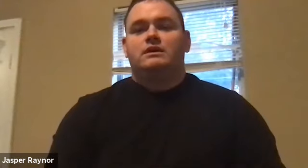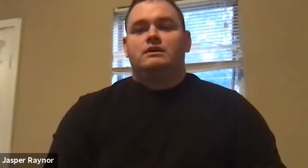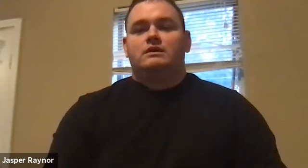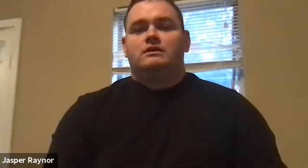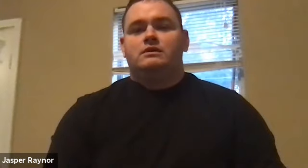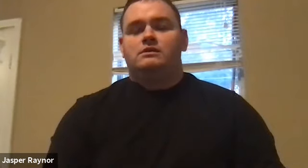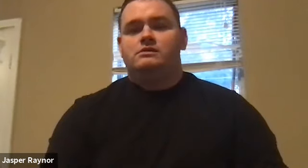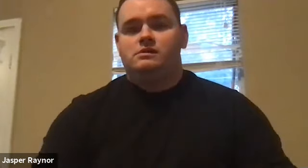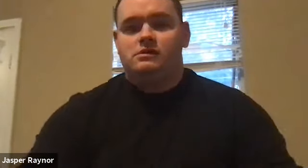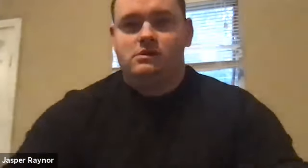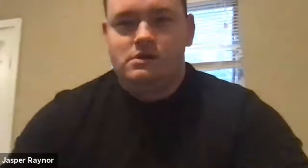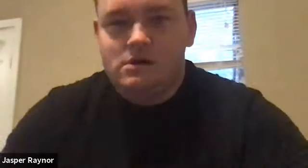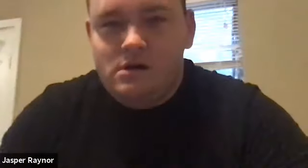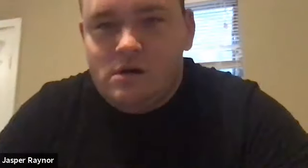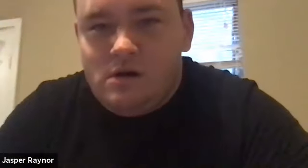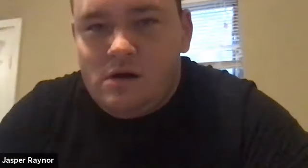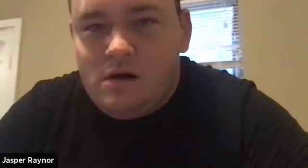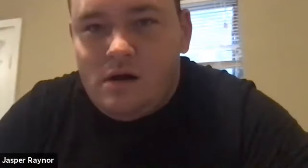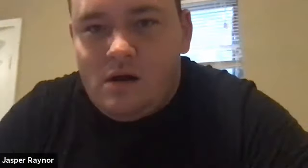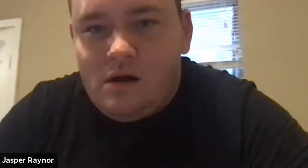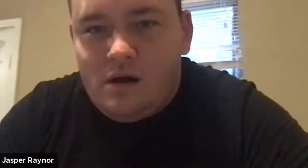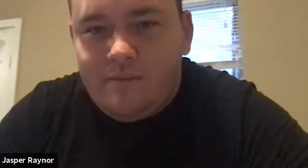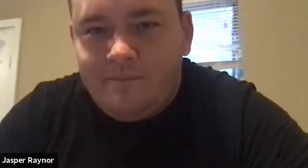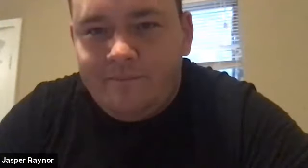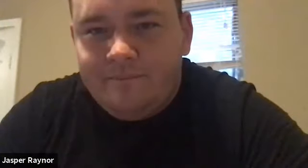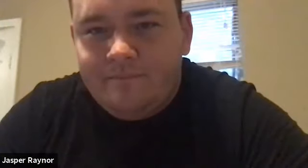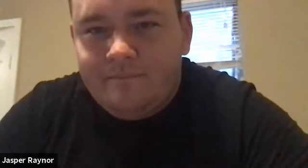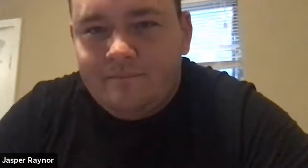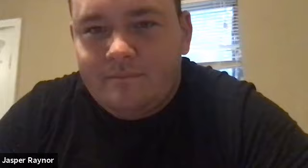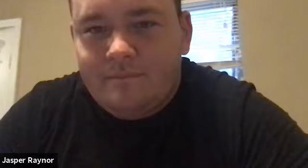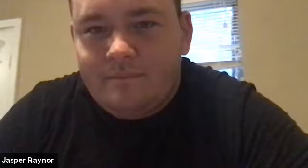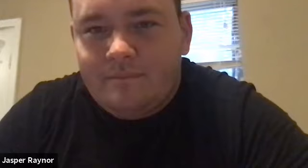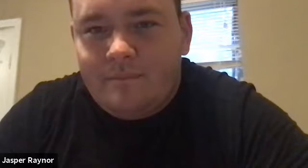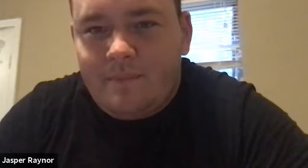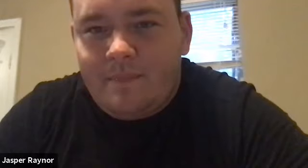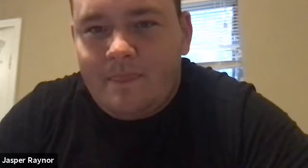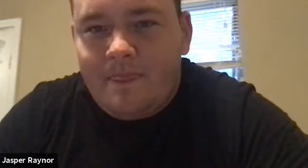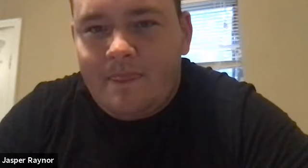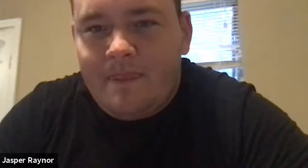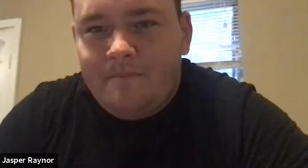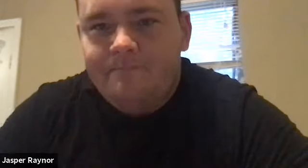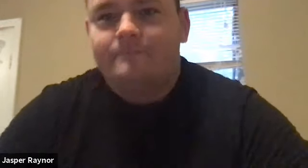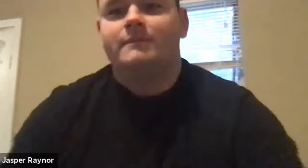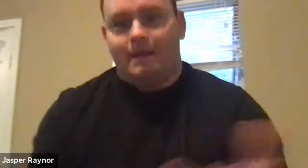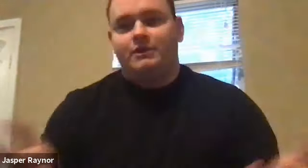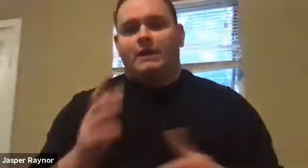I do this, I'm thinking like I'm combining something, like you're making something, you're combining it, all of it. Yeah, pretty much,